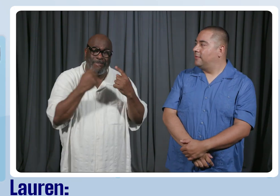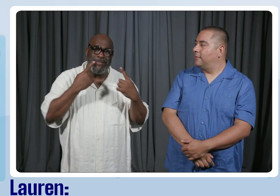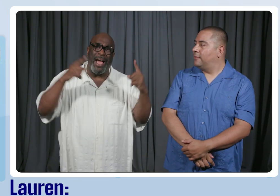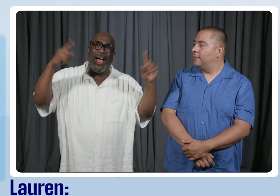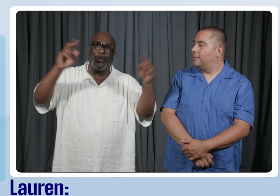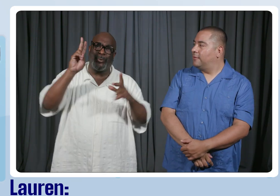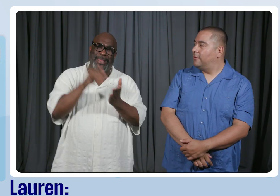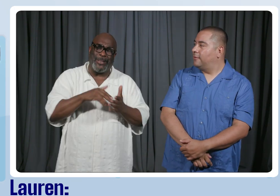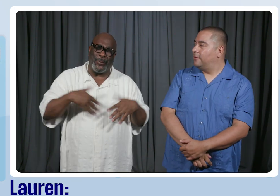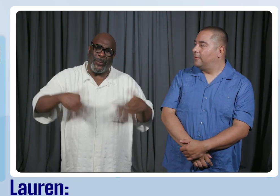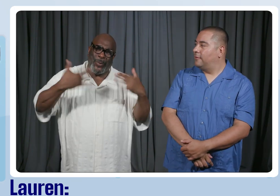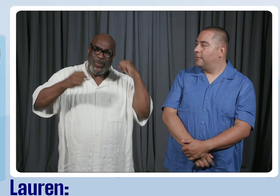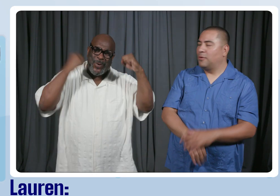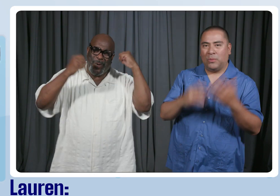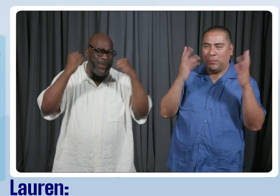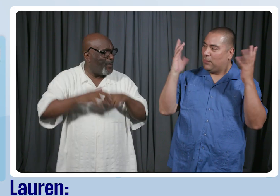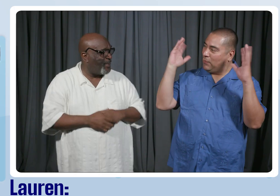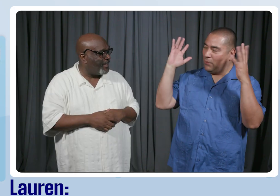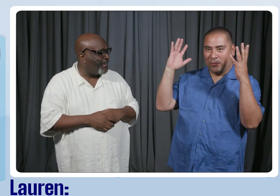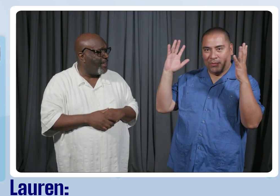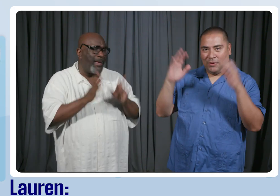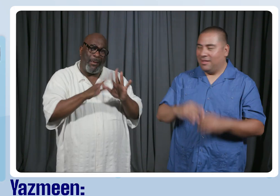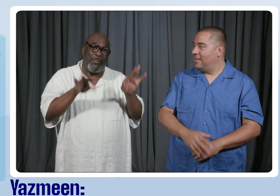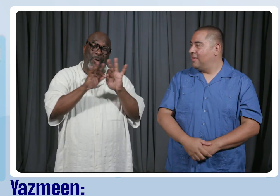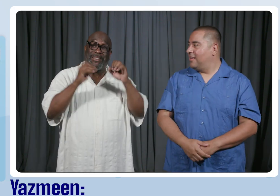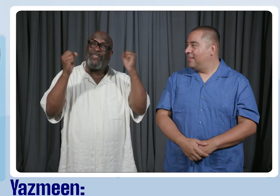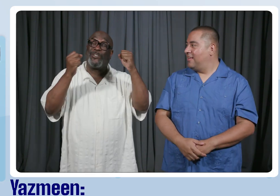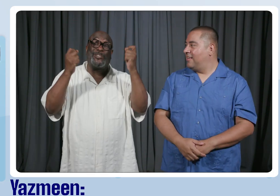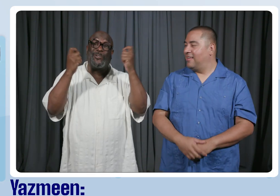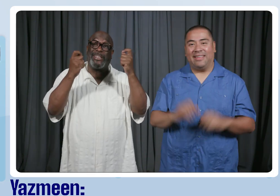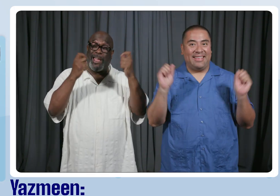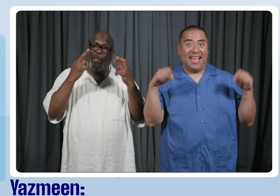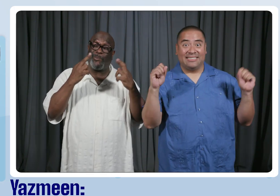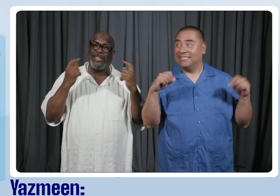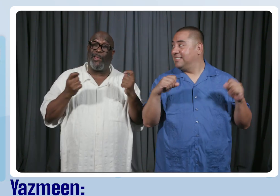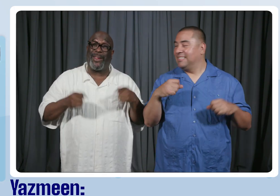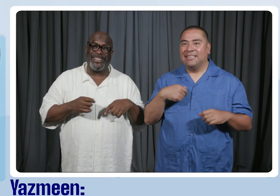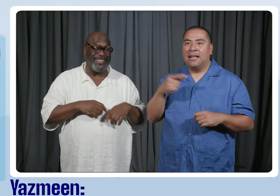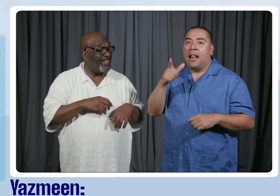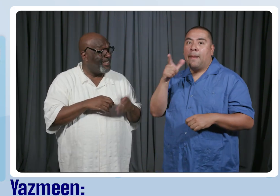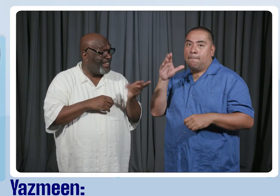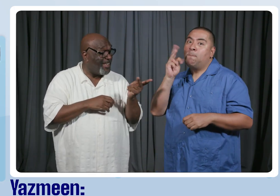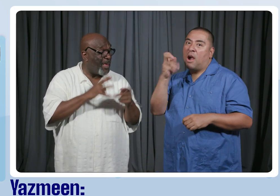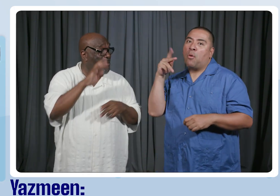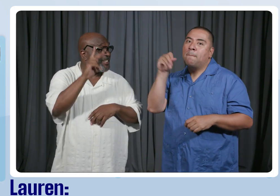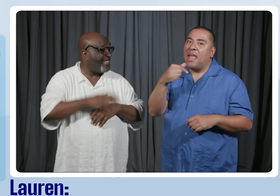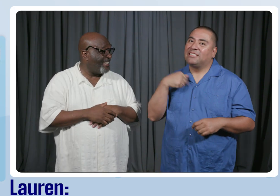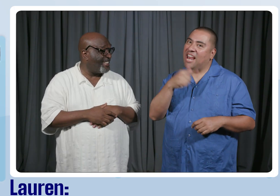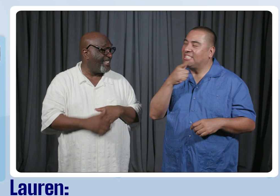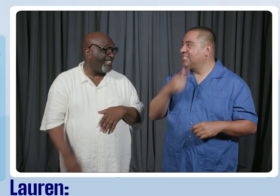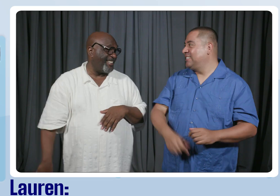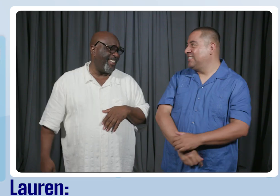this year. Yeah, a big anniversary. I hope you celebrate. Yes. Lunch on Mark. I